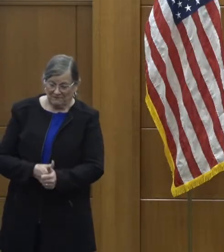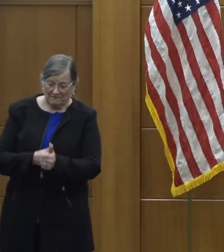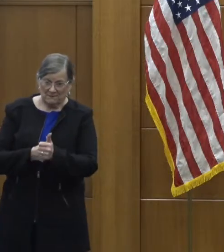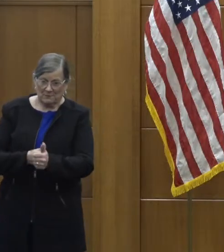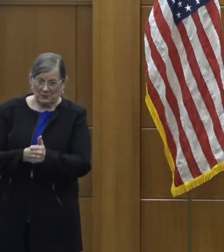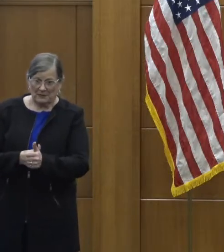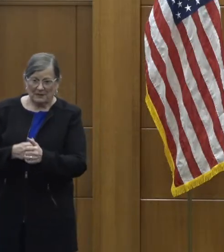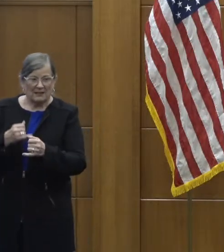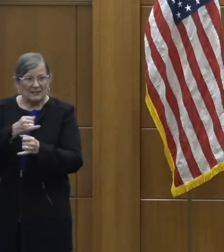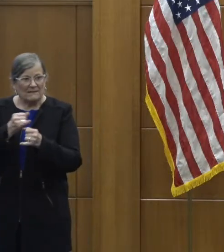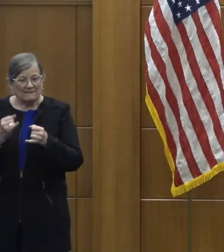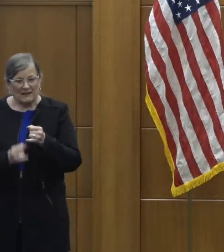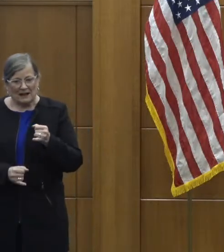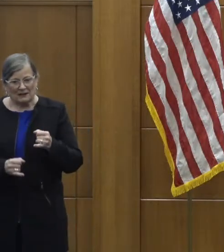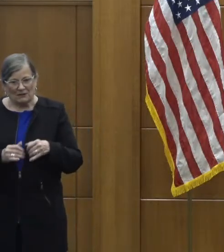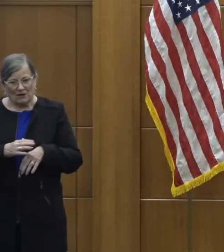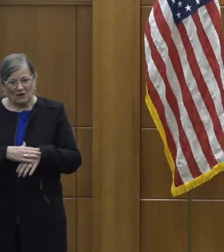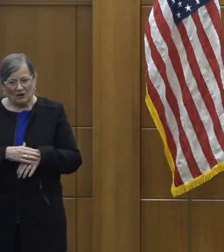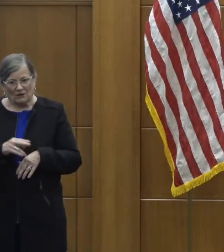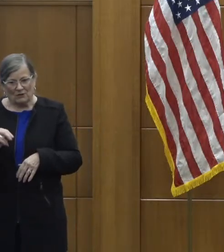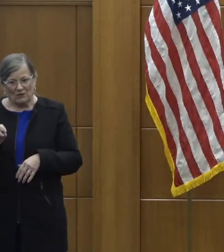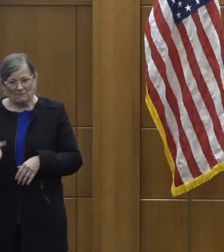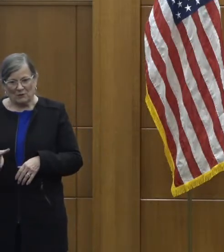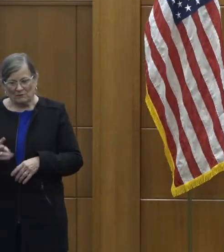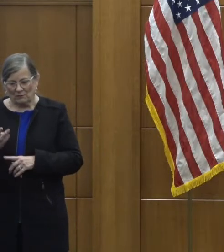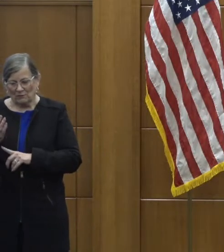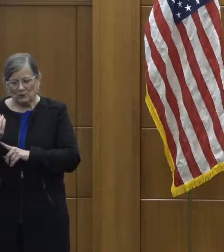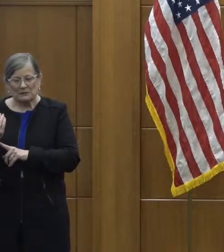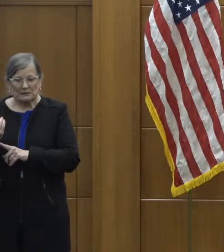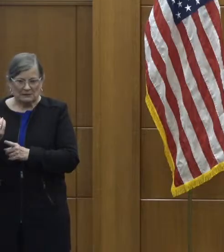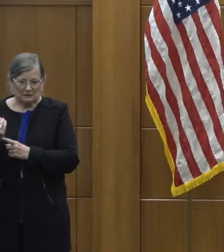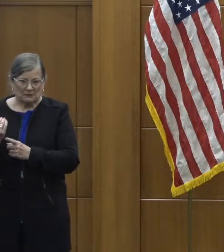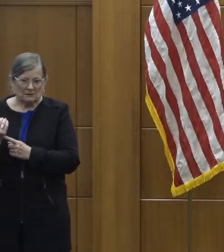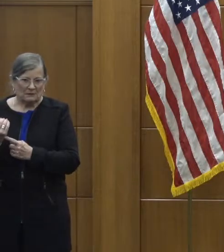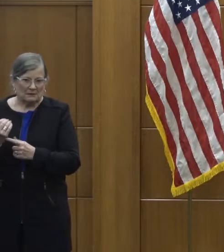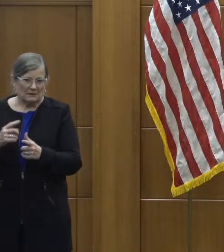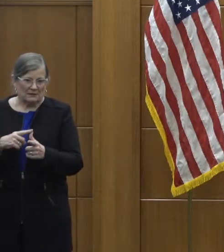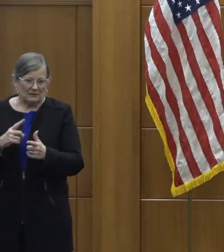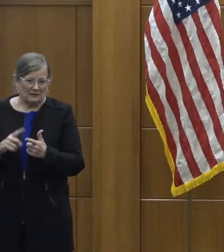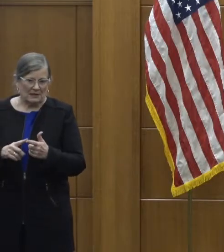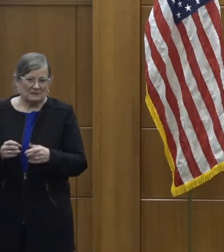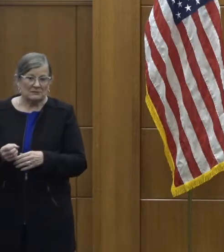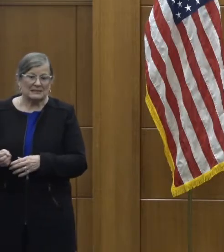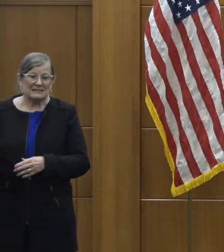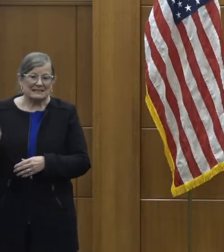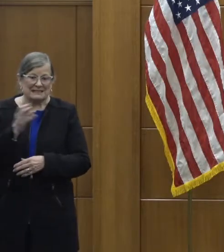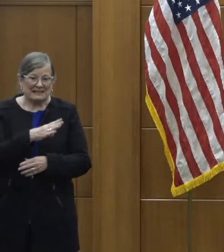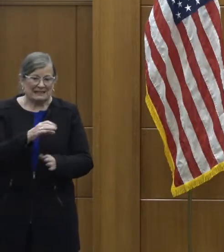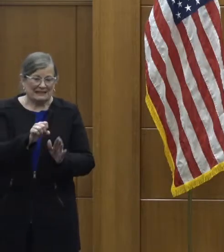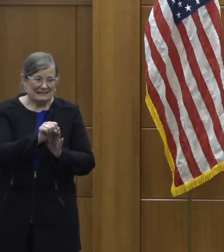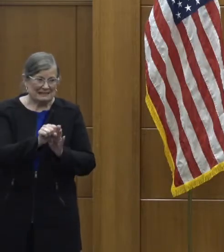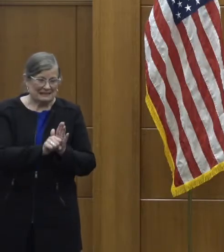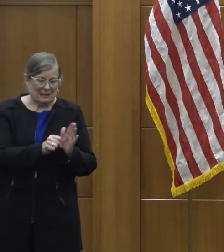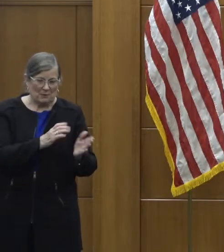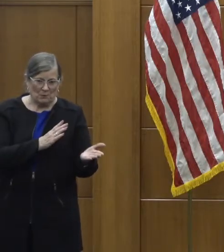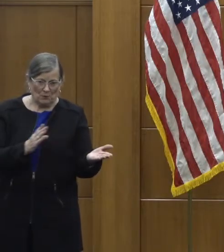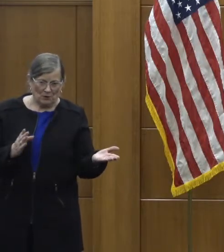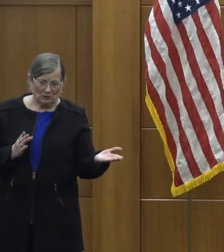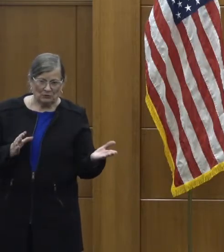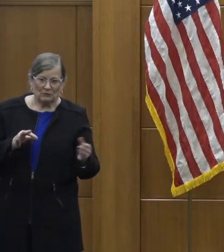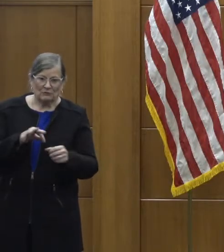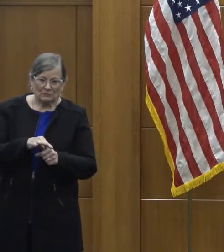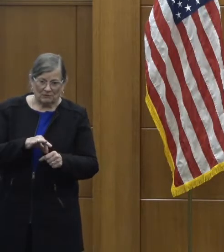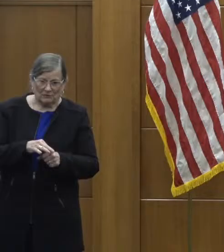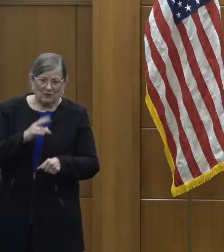are then sent to the State Board of Elections for a third check and will be certified by the State Board of Elections on